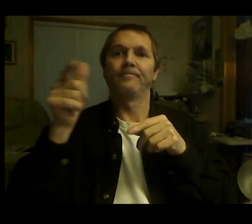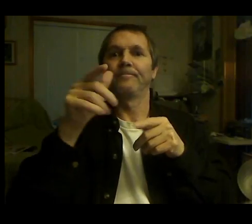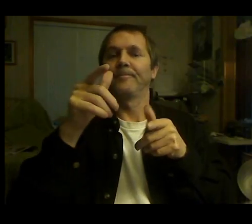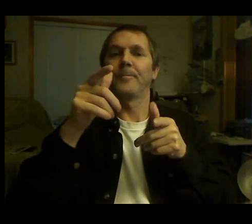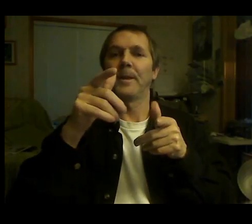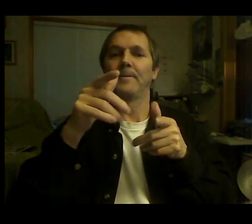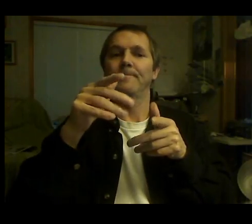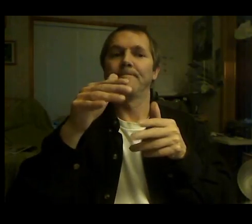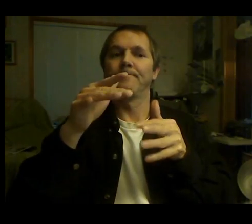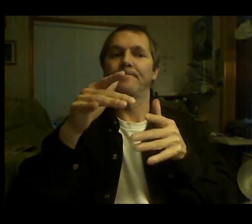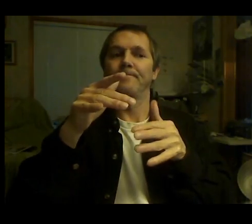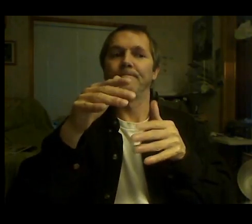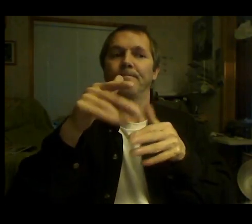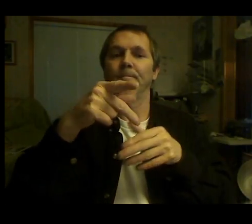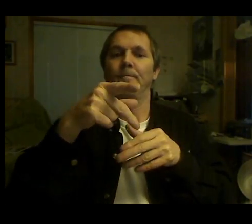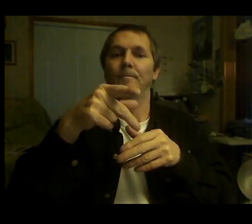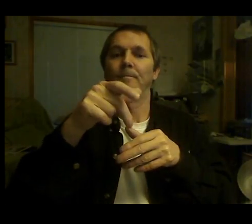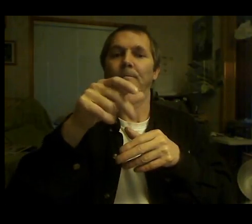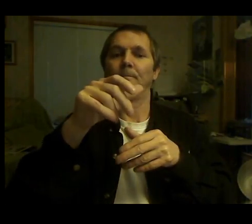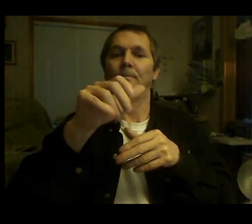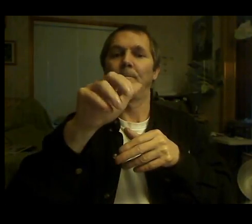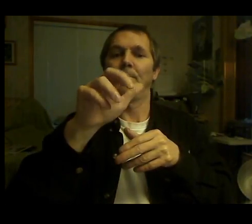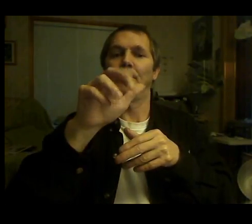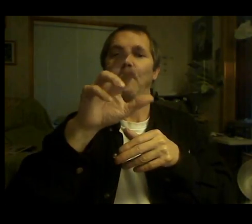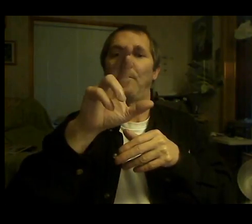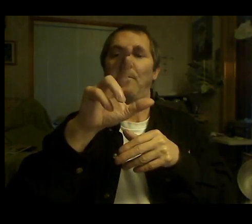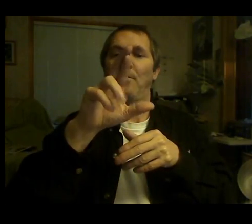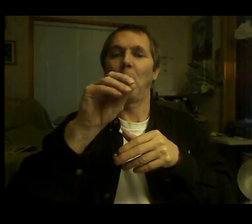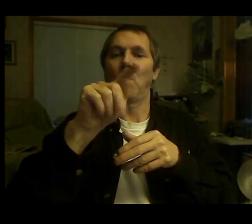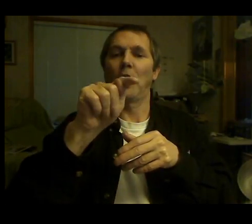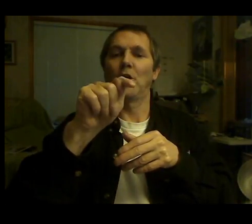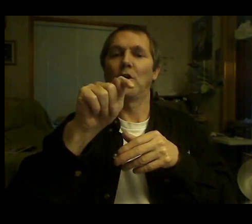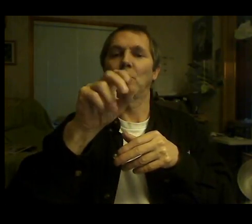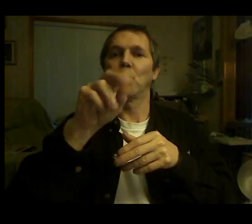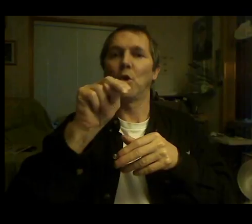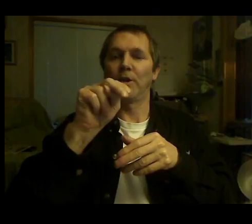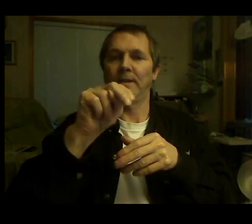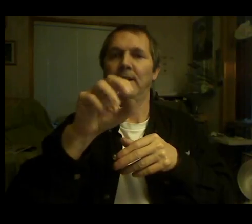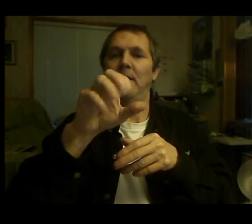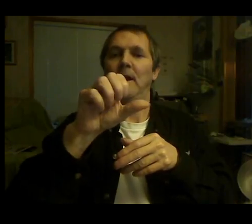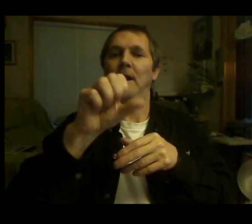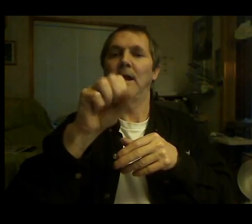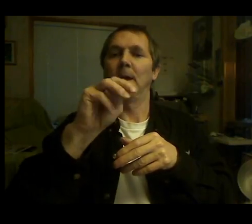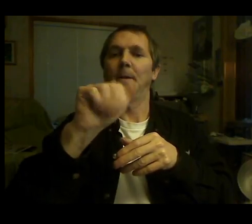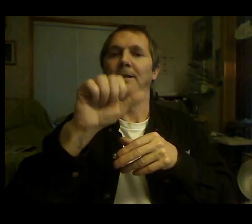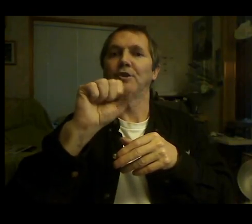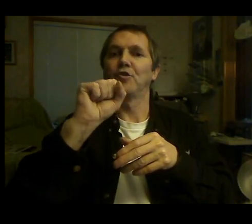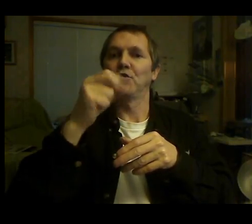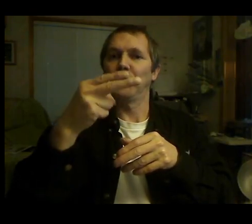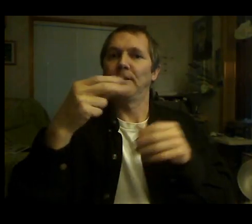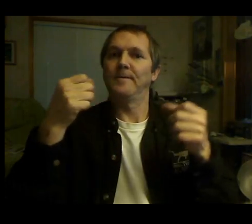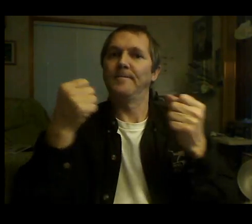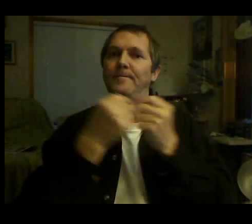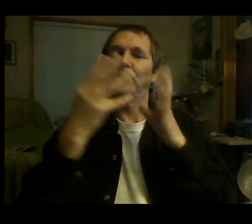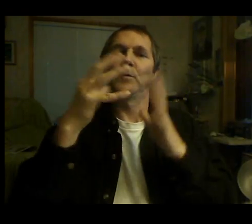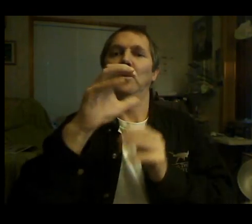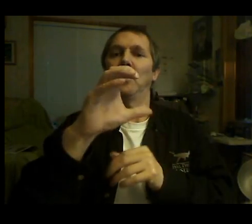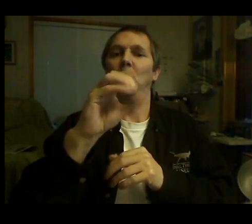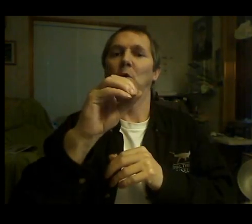crazy. Jean Carlson is an old water Republican. Obama Democrat. She's expressing not letting his faith as